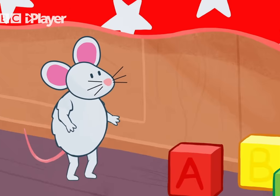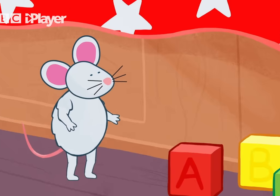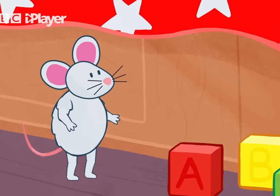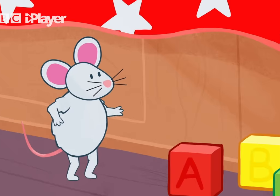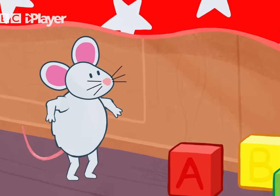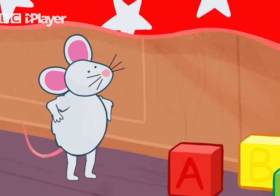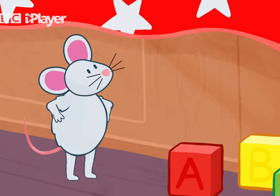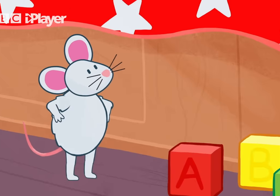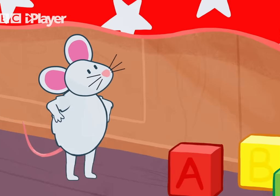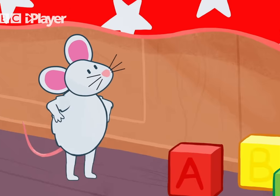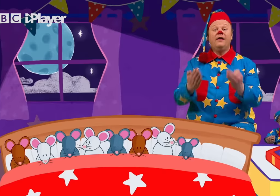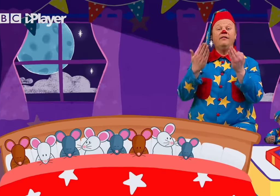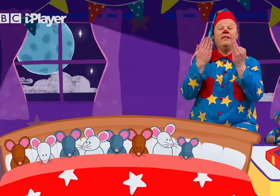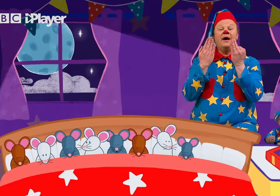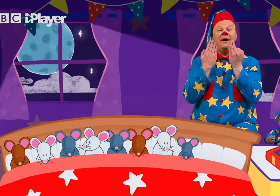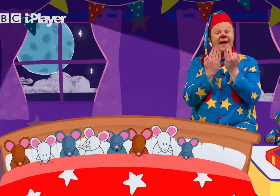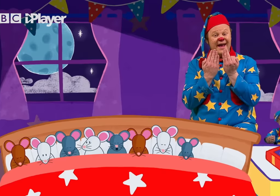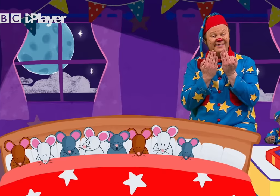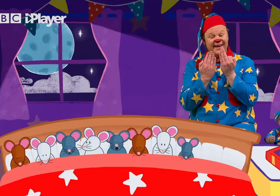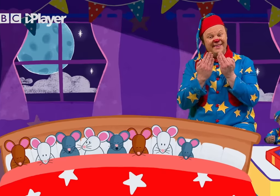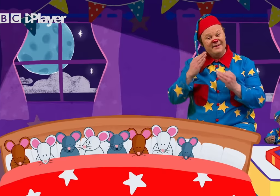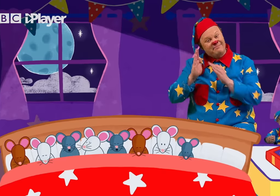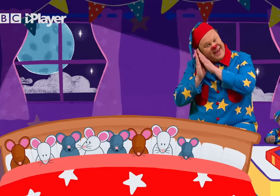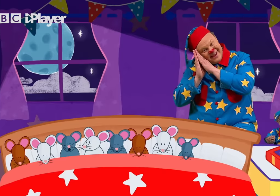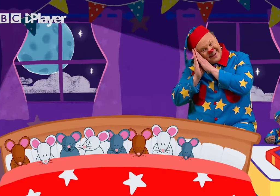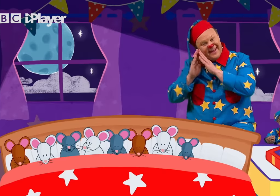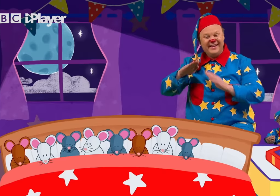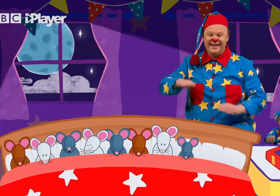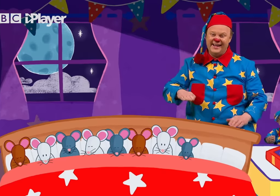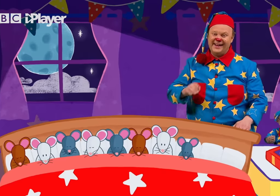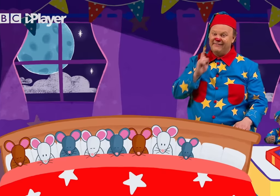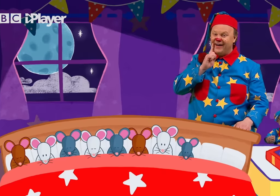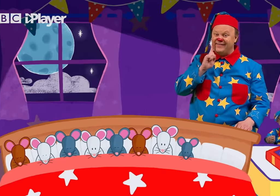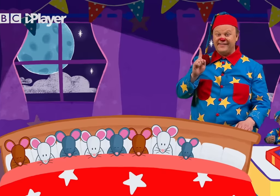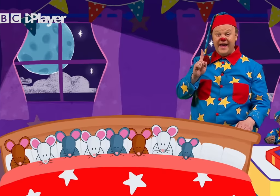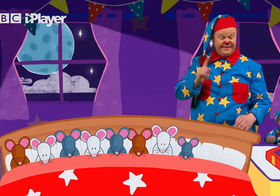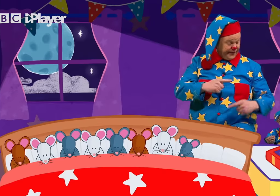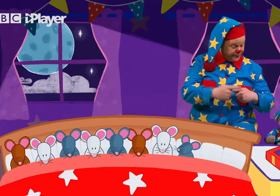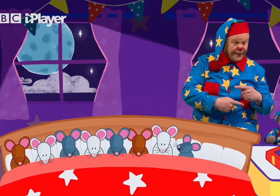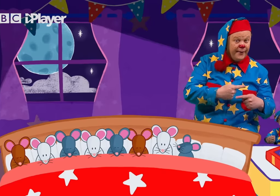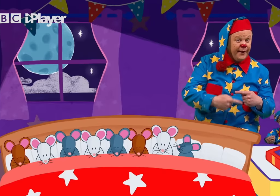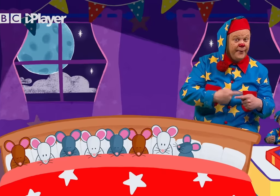Oh, there were 8 in the bed and the little one said, "Roll